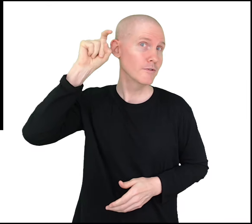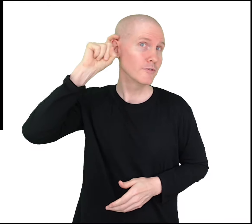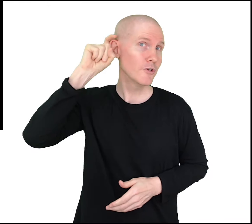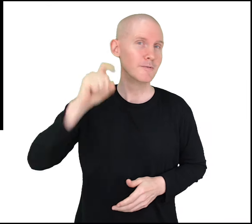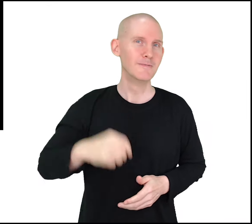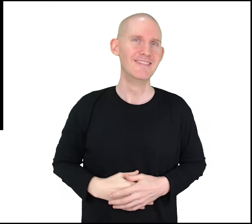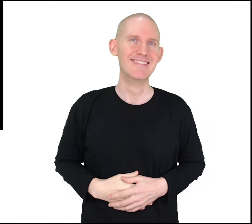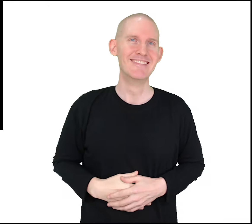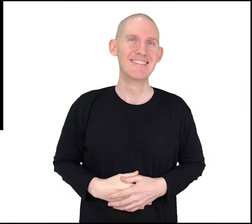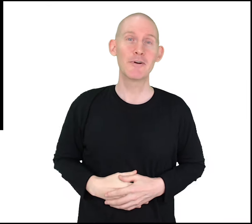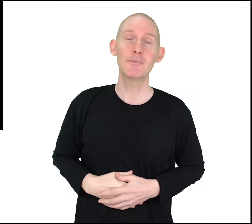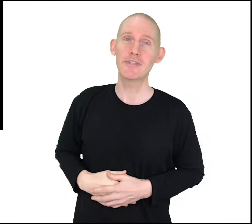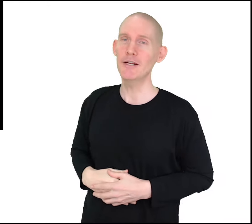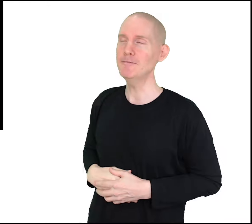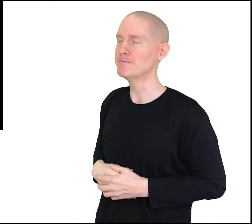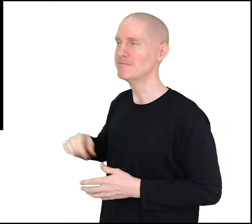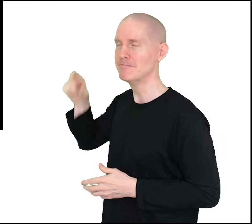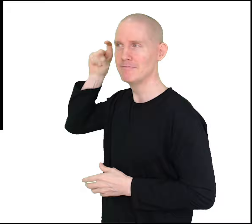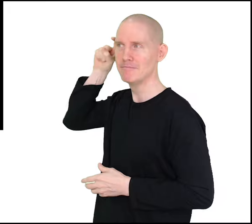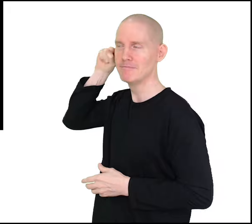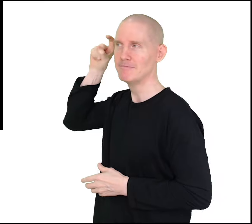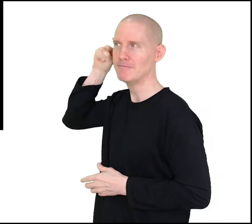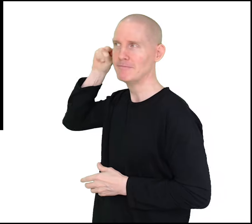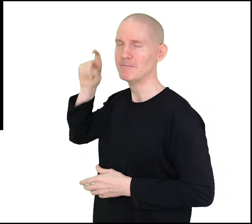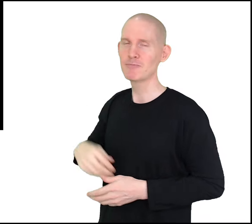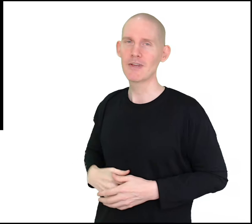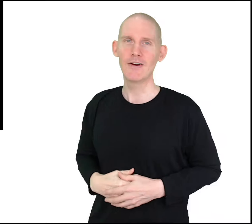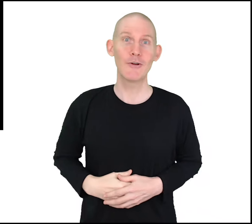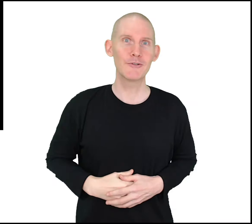2. From the side. Other side.